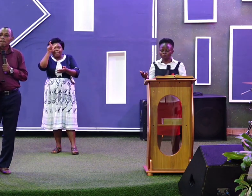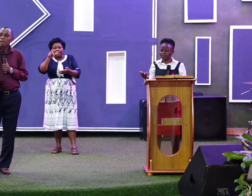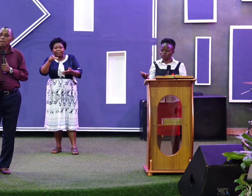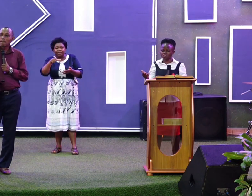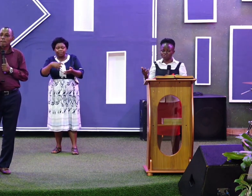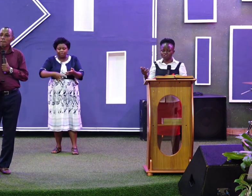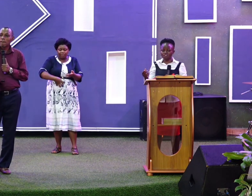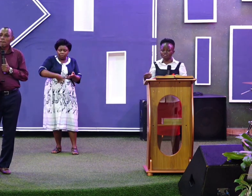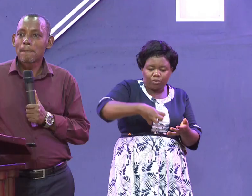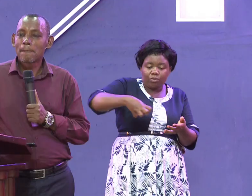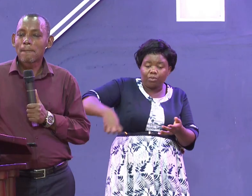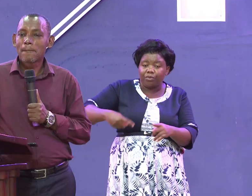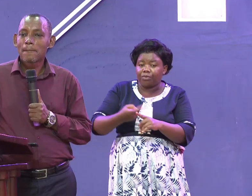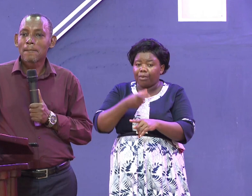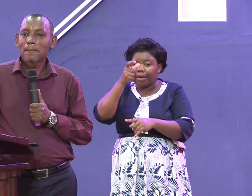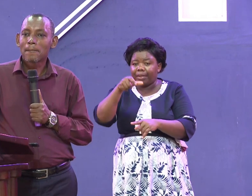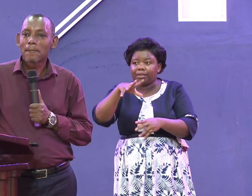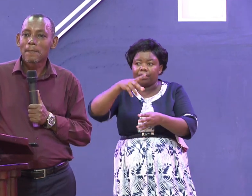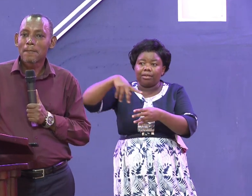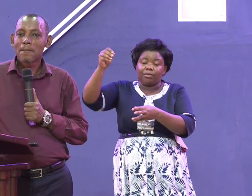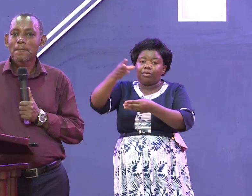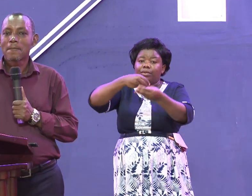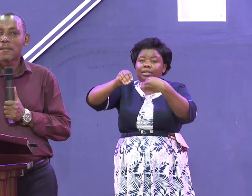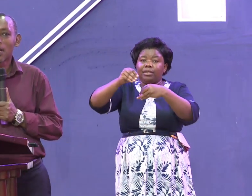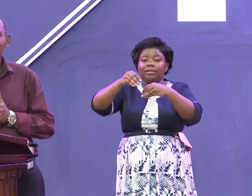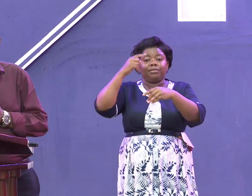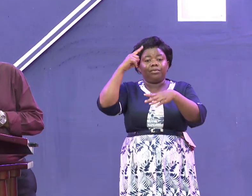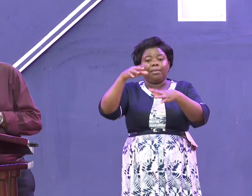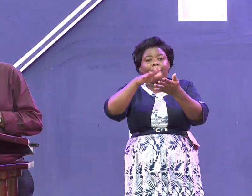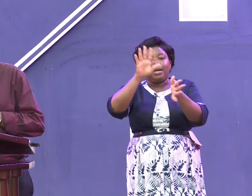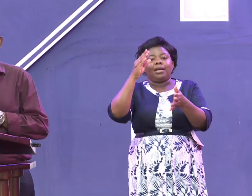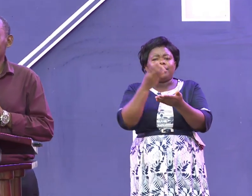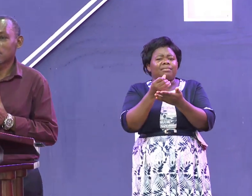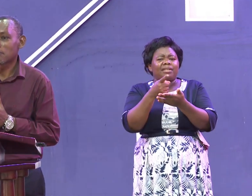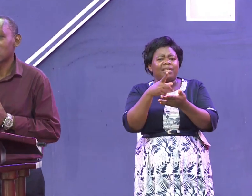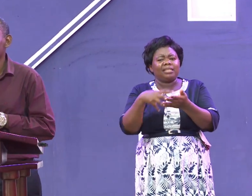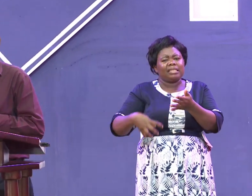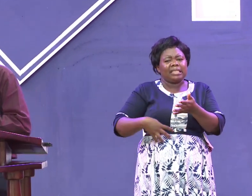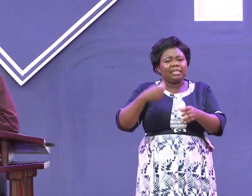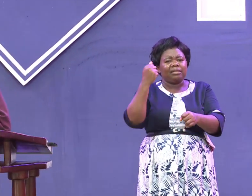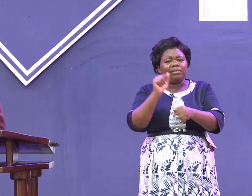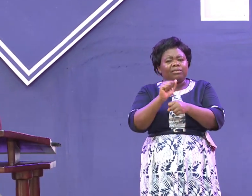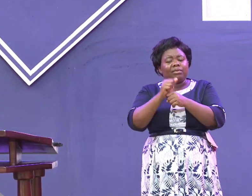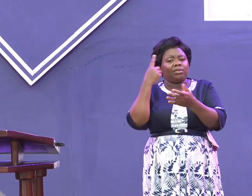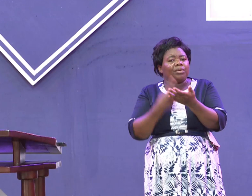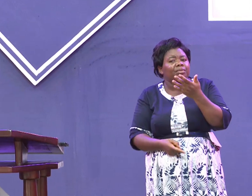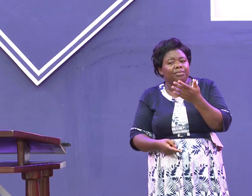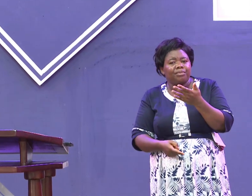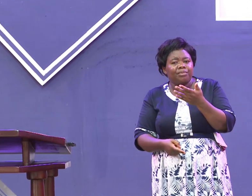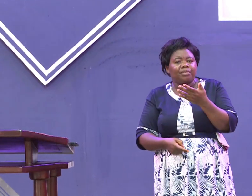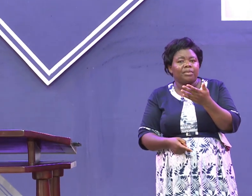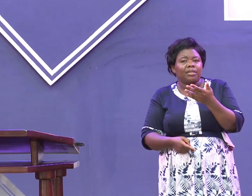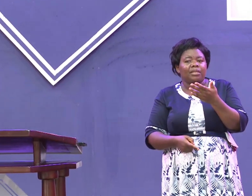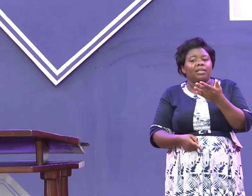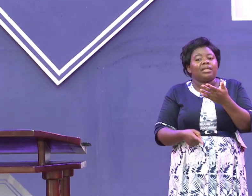hear rumors when they say that they get them from people and they sell them millions of money. Ekola mulimu ki? What is its use? Tonotono kyempulira